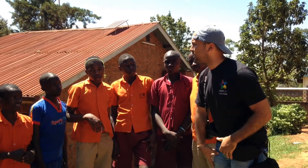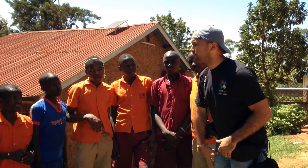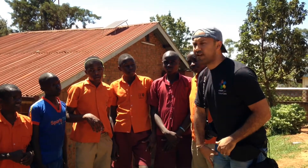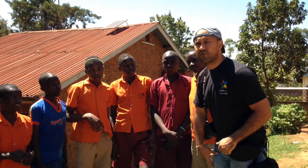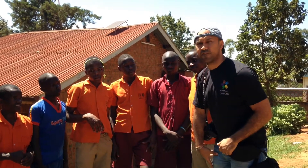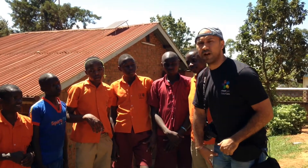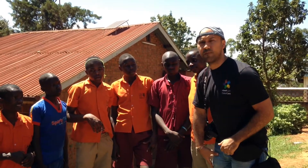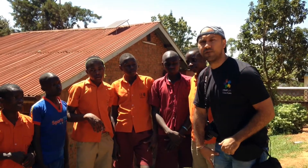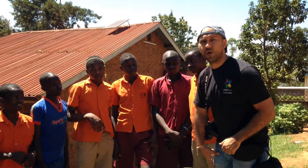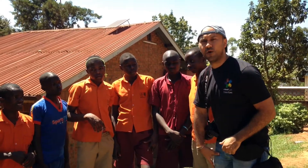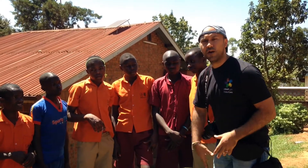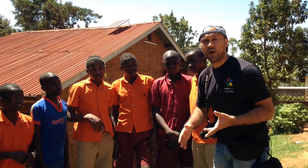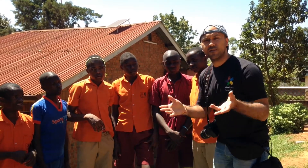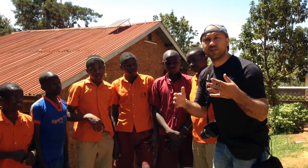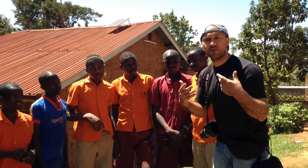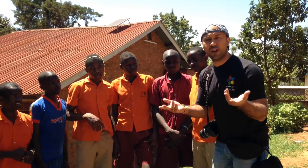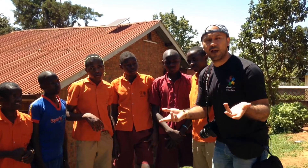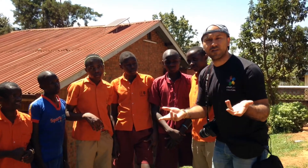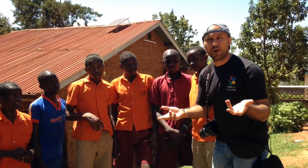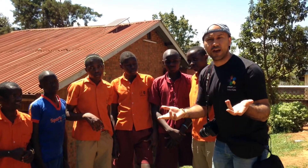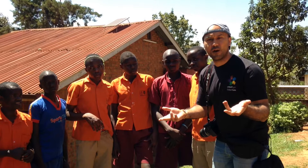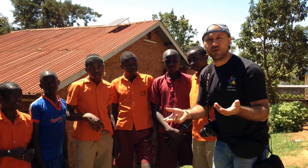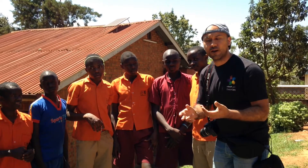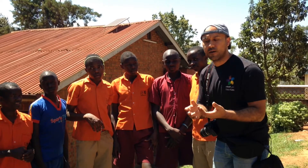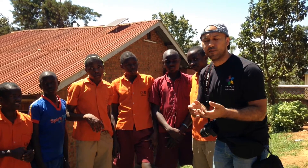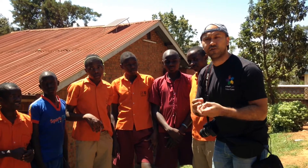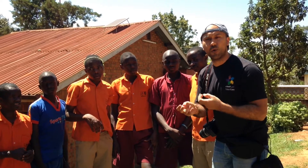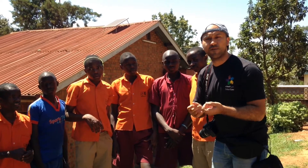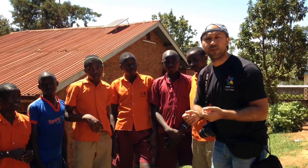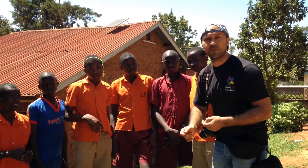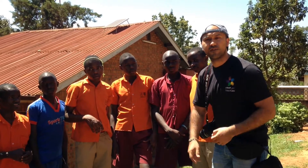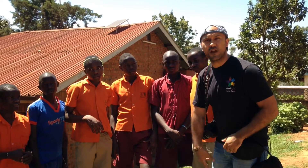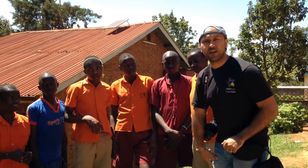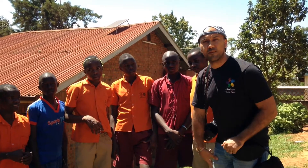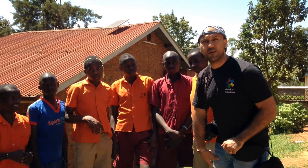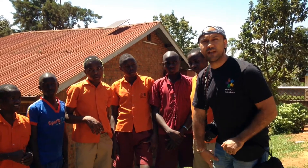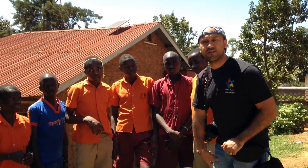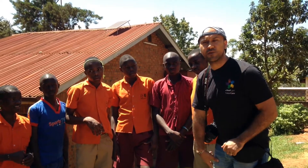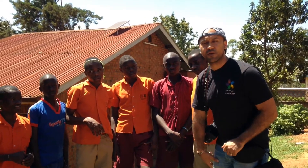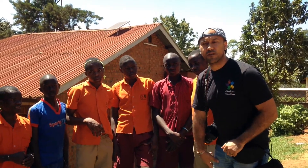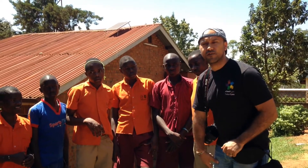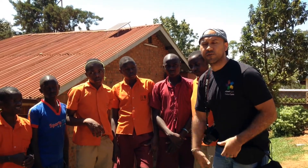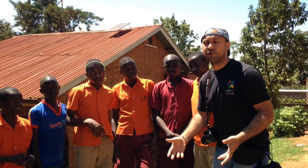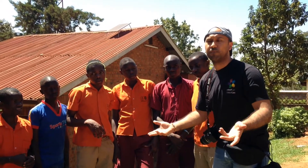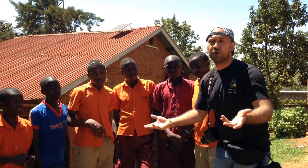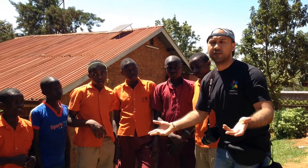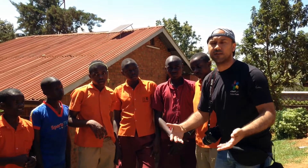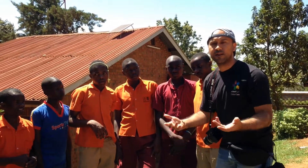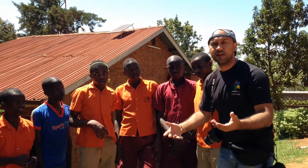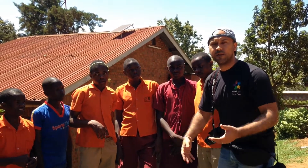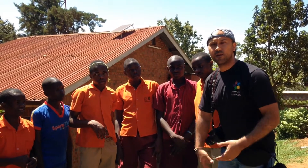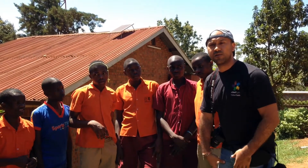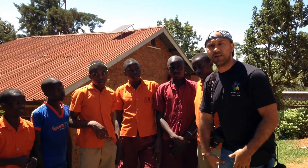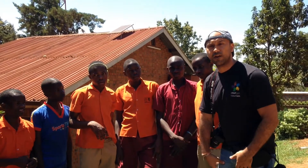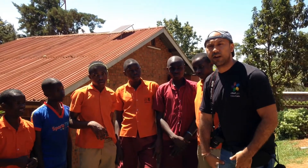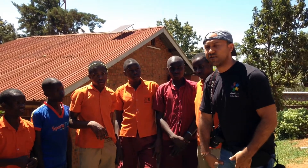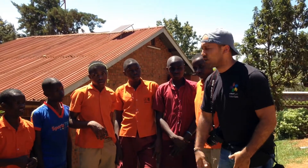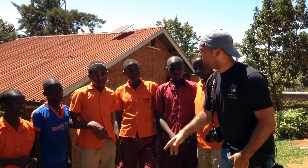deaf and dumb. So, obviously with the lights gone out, there's no way for them to sign and communicate to each other. So, were bored and they're going to bed early. So,